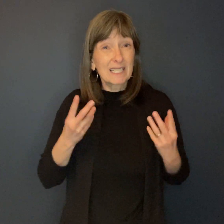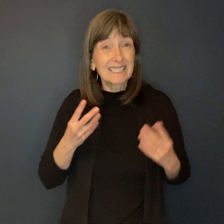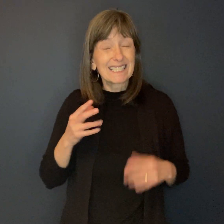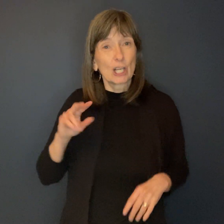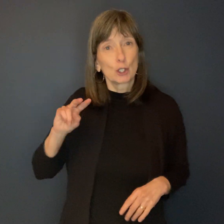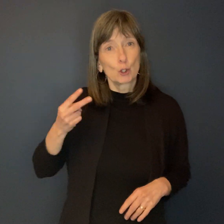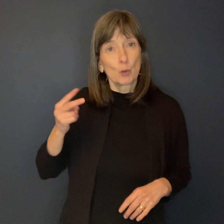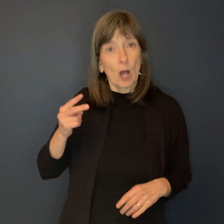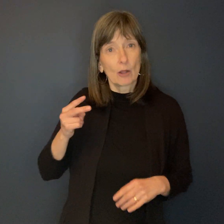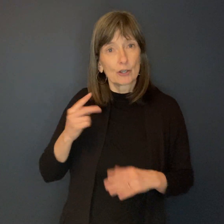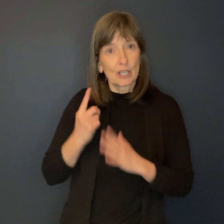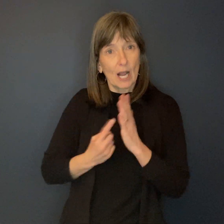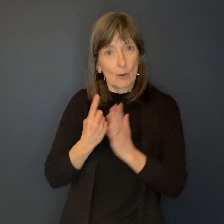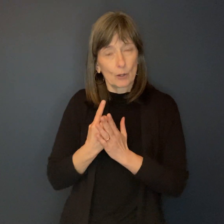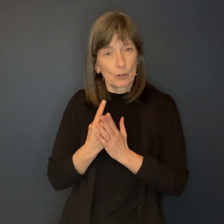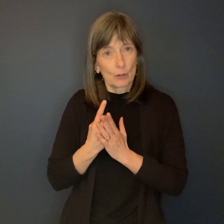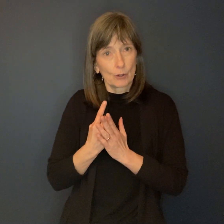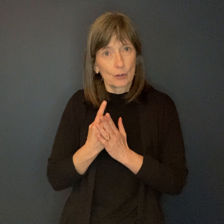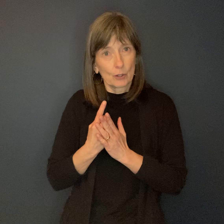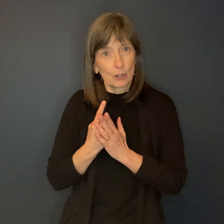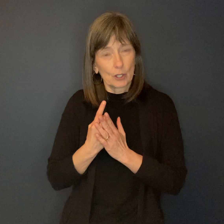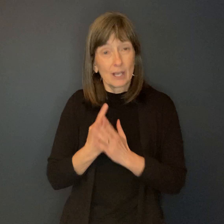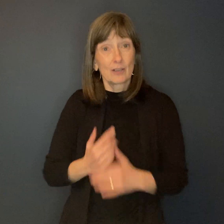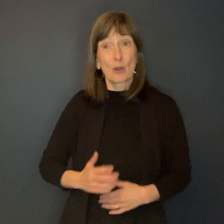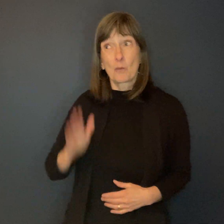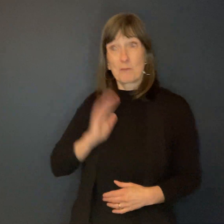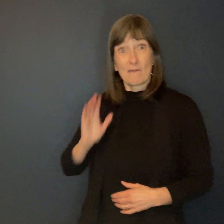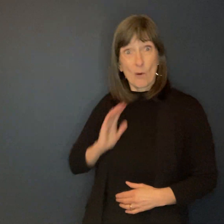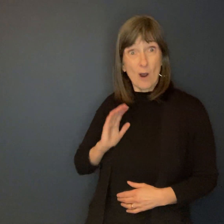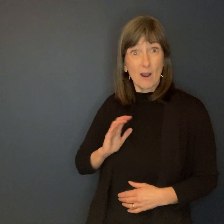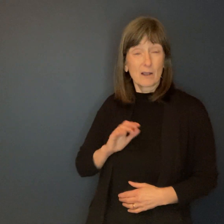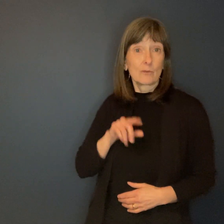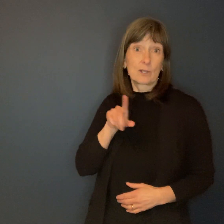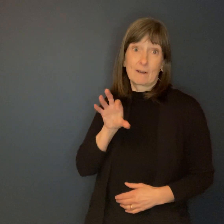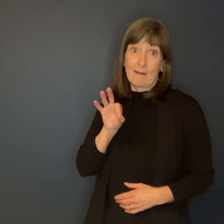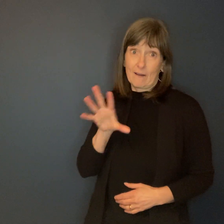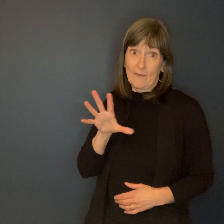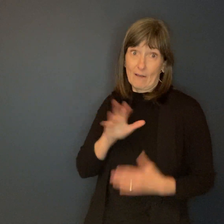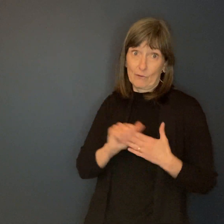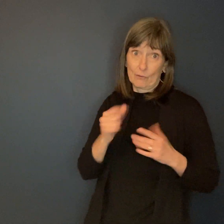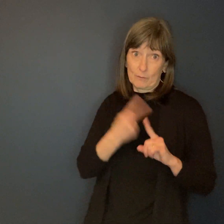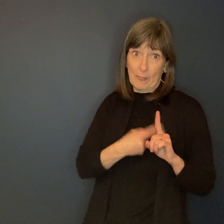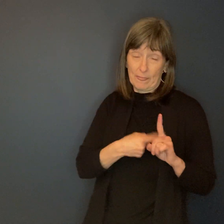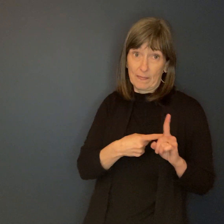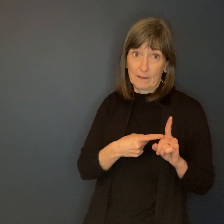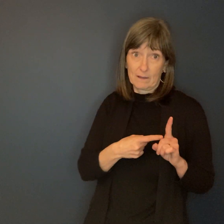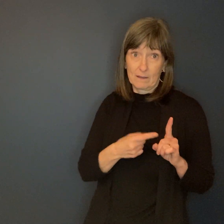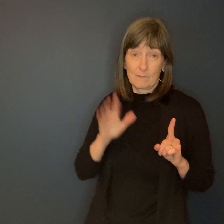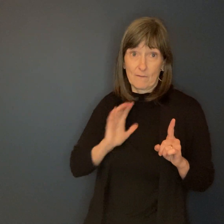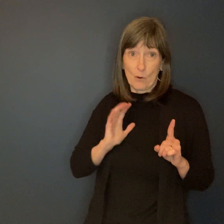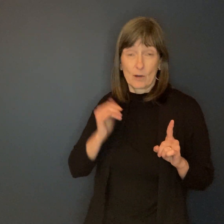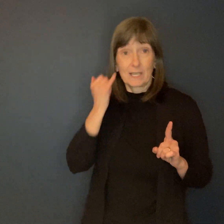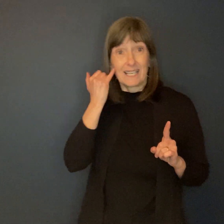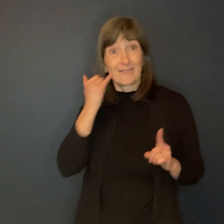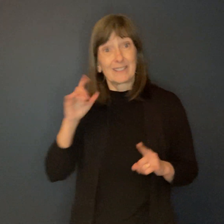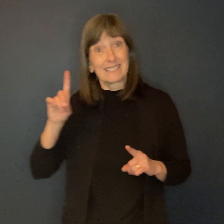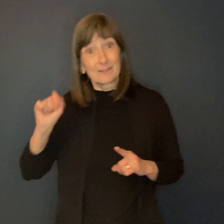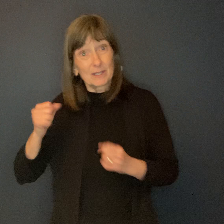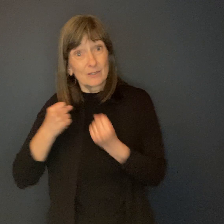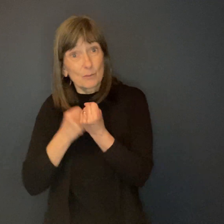month. So anything that you made above $95 a month, if you were receiving income or disability supports from government, you would